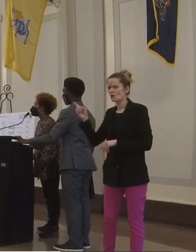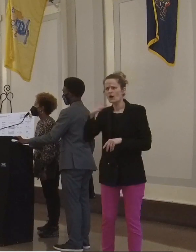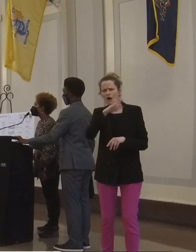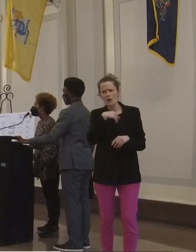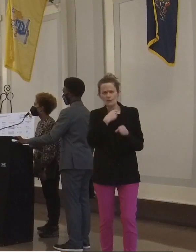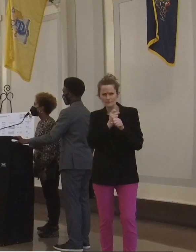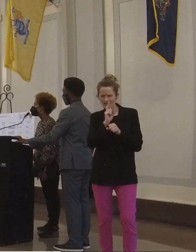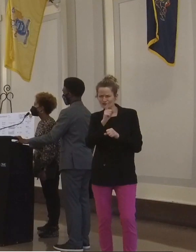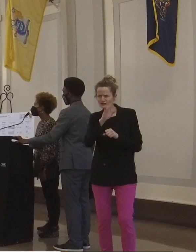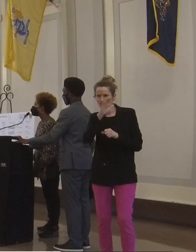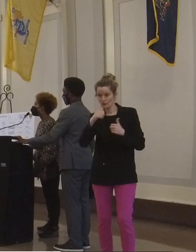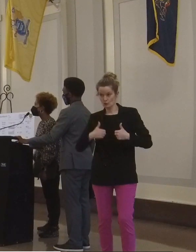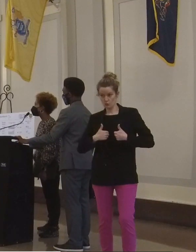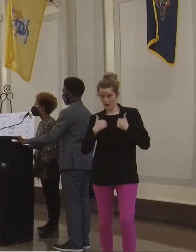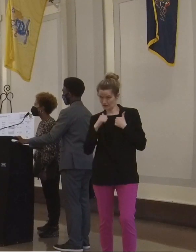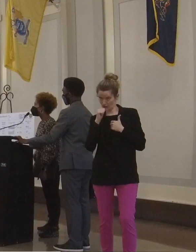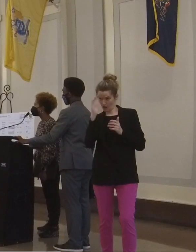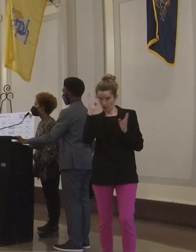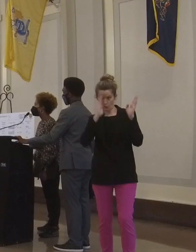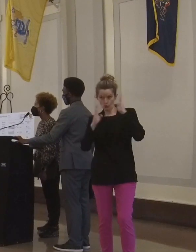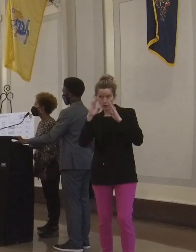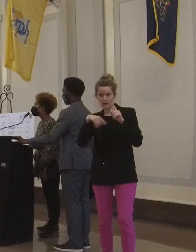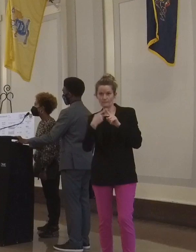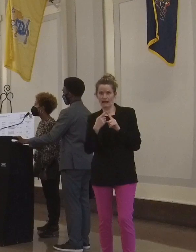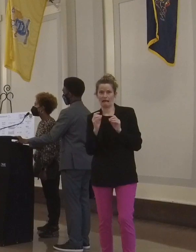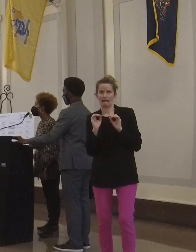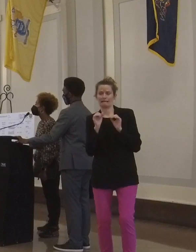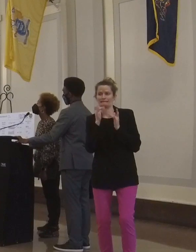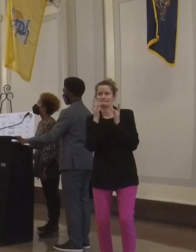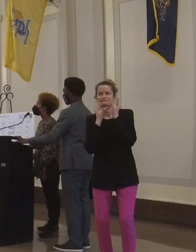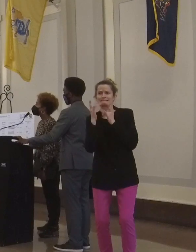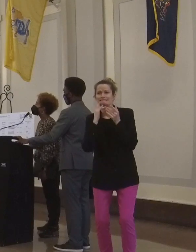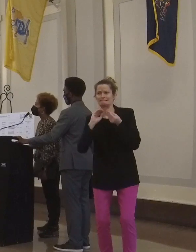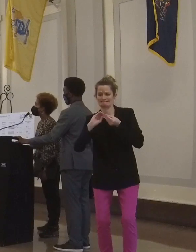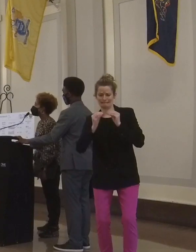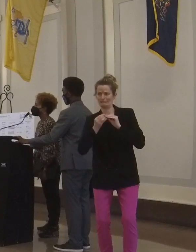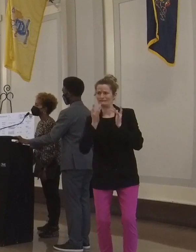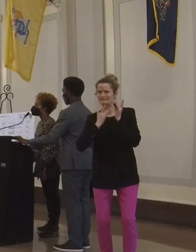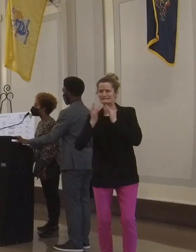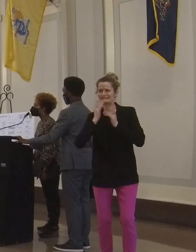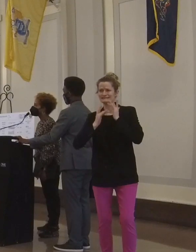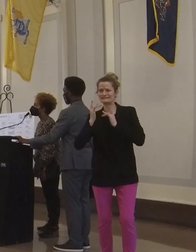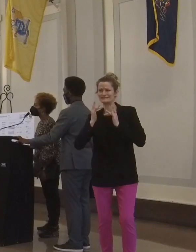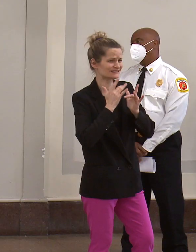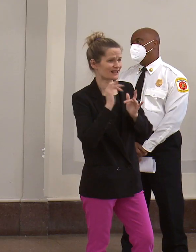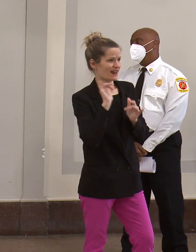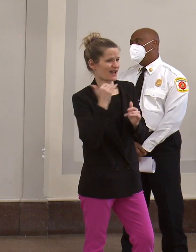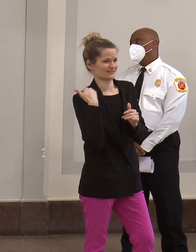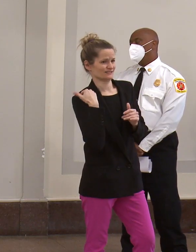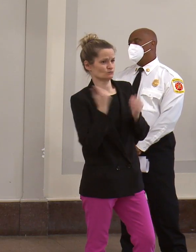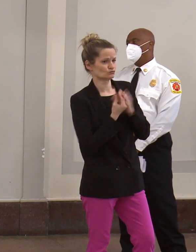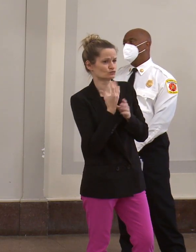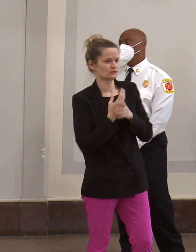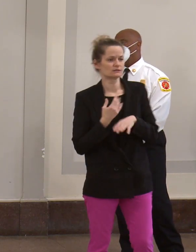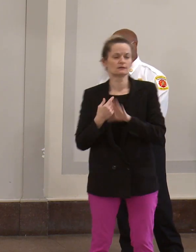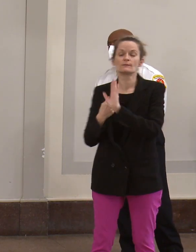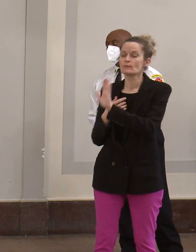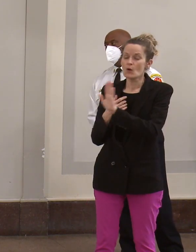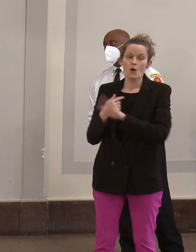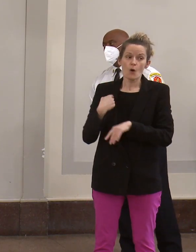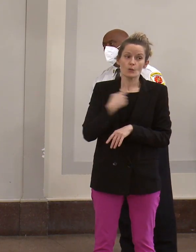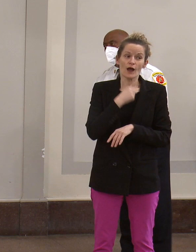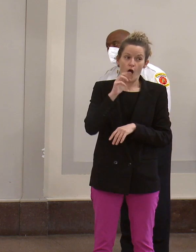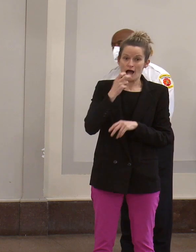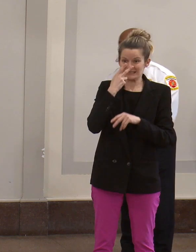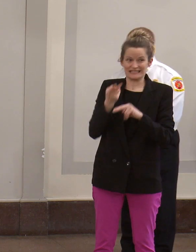that there isn't enough, that it's not going to return to what we saw in the spring. At this point, you're seeing an increase, but you've got the supply. We're seeing an increase, and I think, again, the system